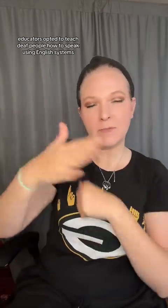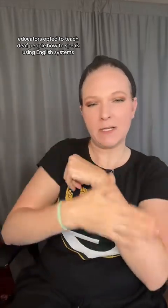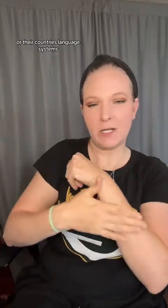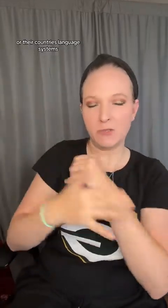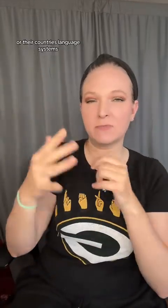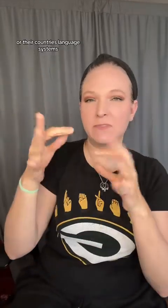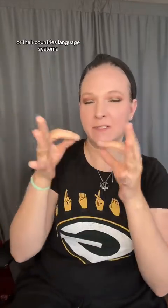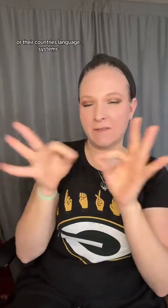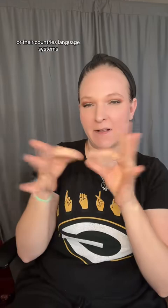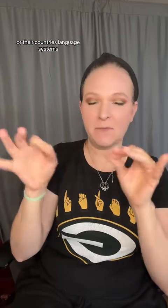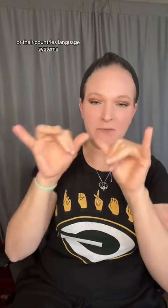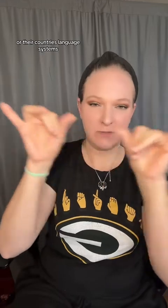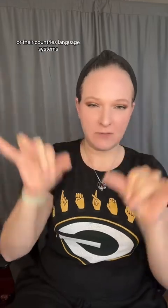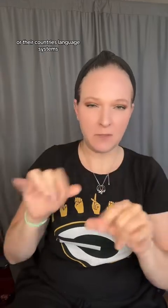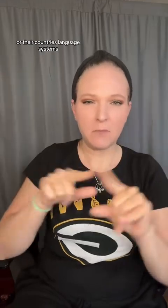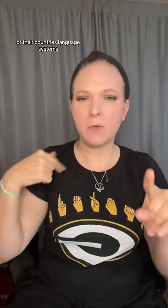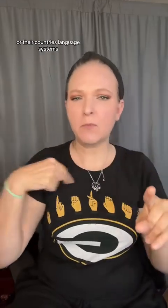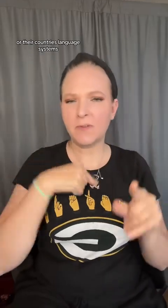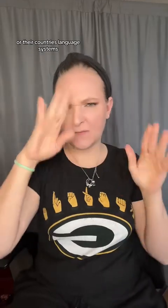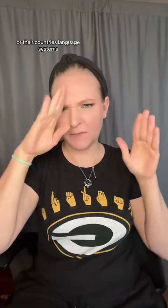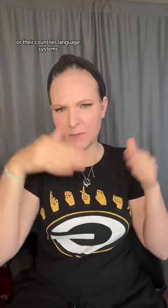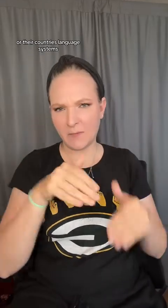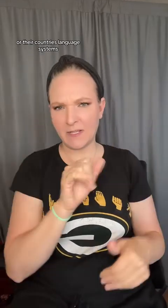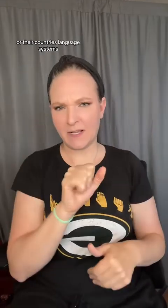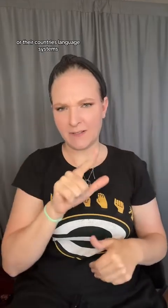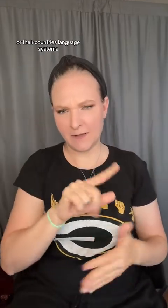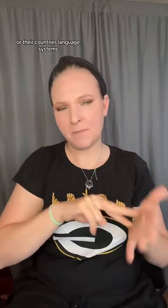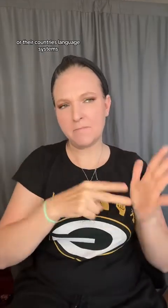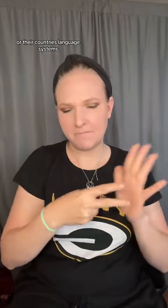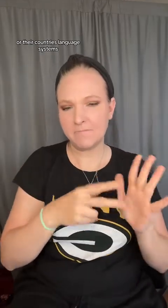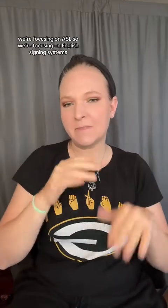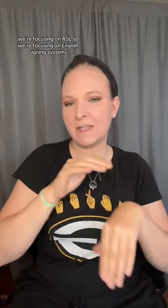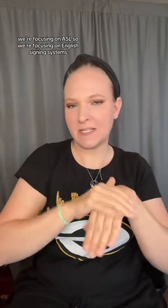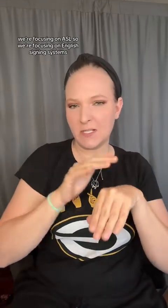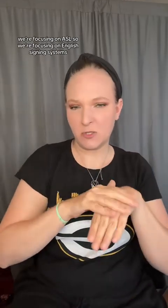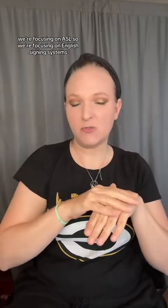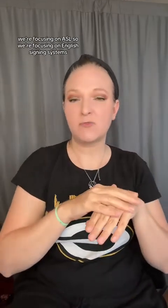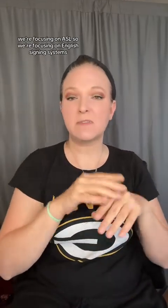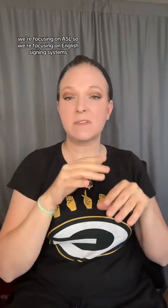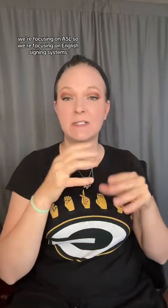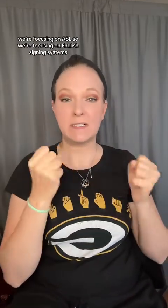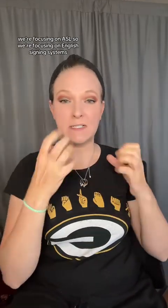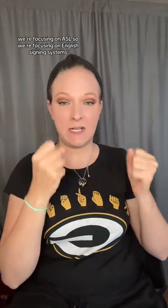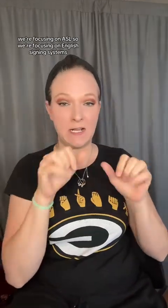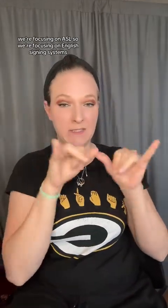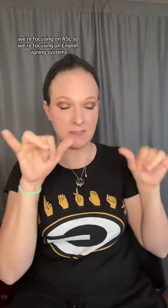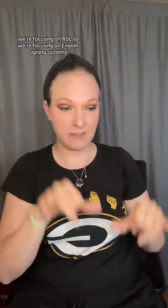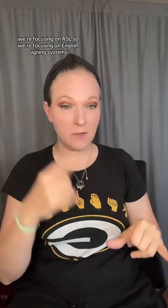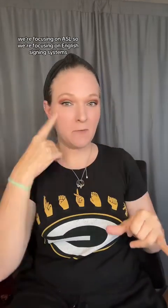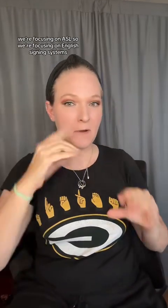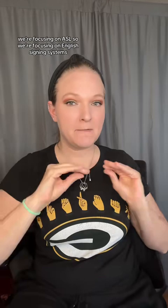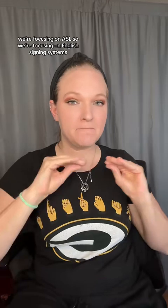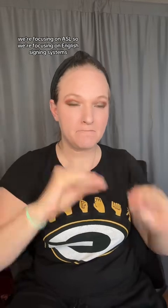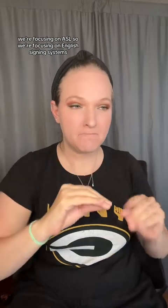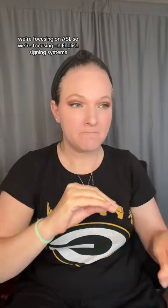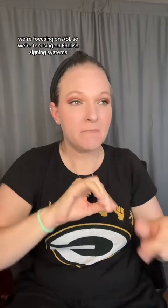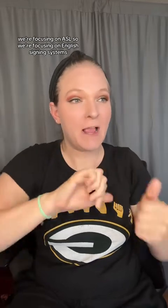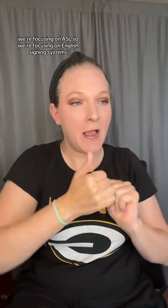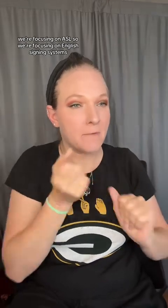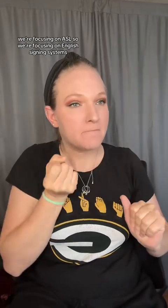or their country's language systems. But we're focusing on ASL, so we're focusing on English signing systems in